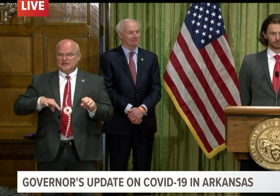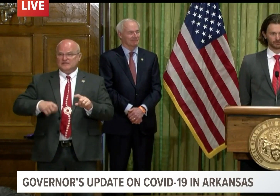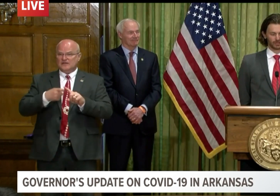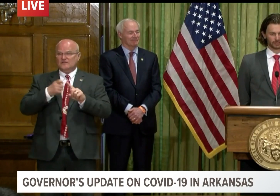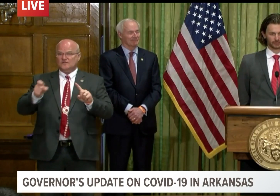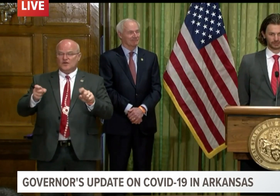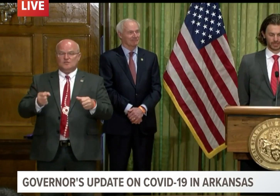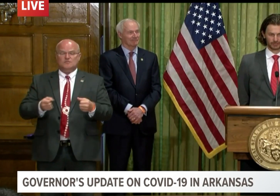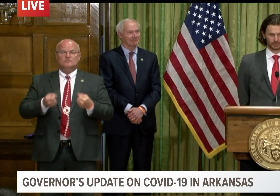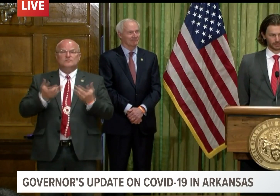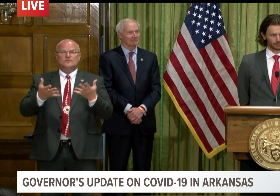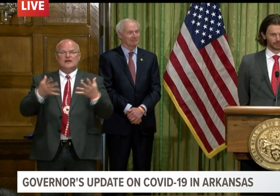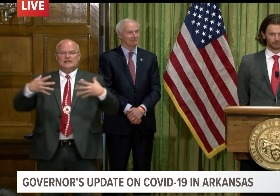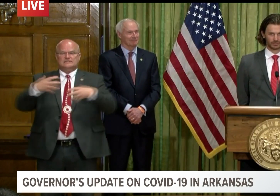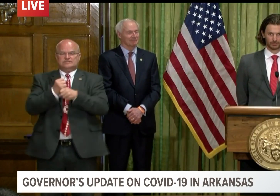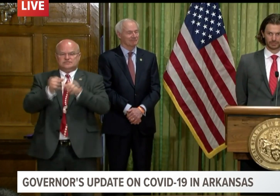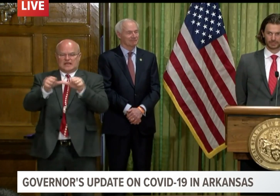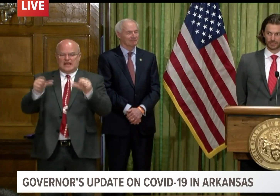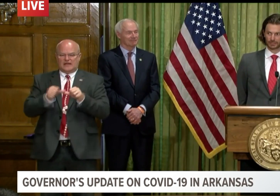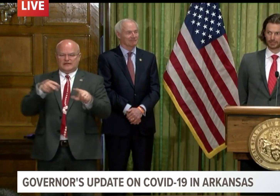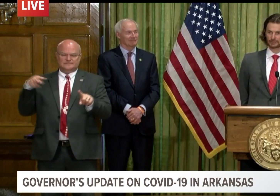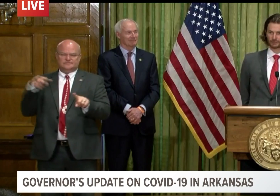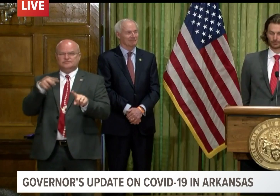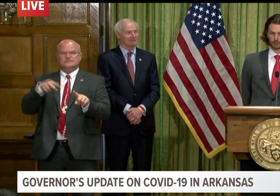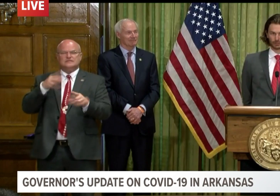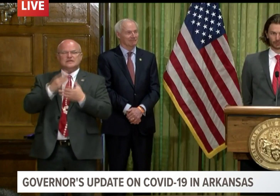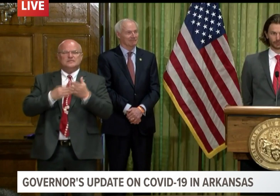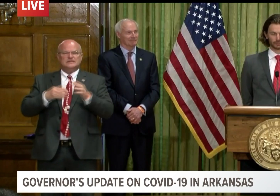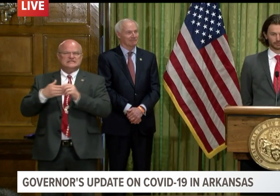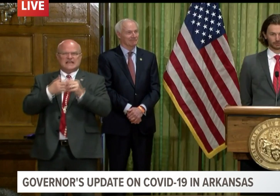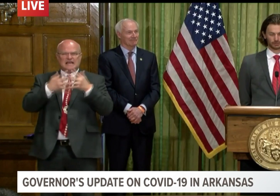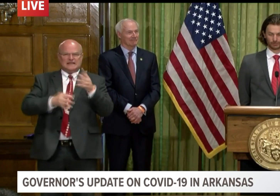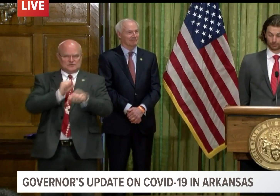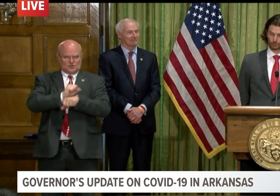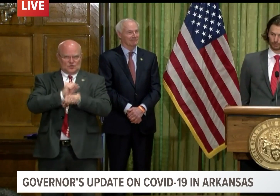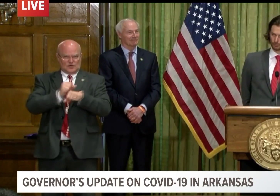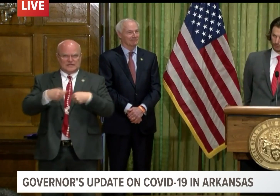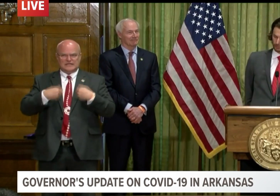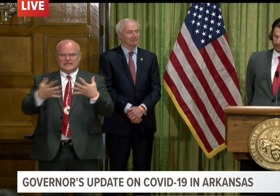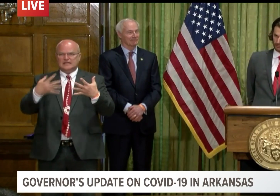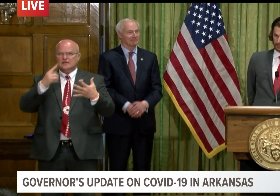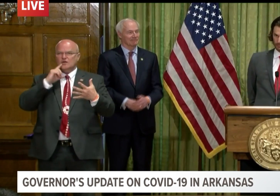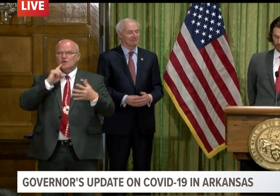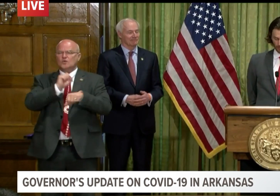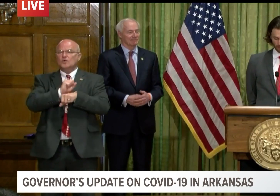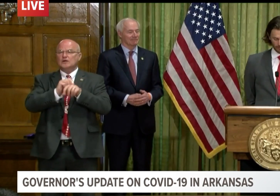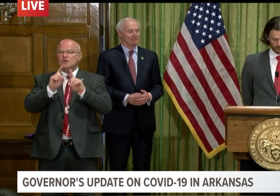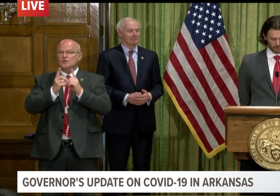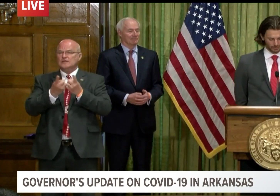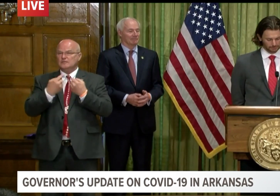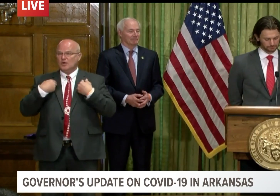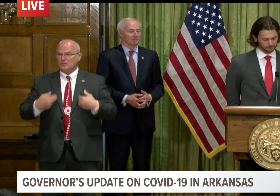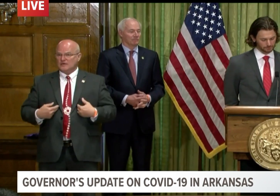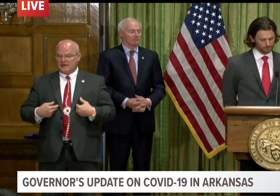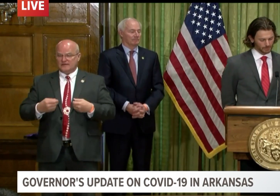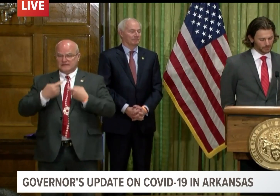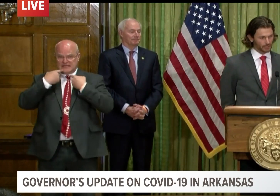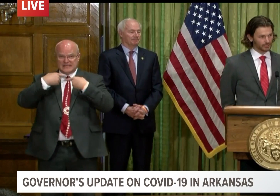benefit from providing a consolidated area for some of these guidelines that we're working on issuing, or we're working with the Department of Health on